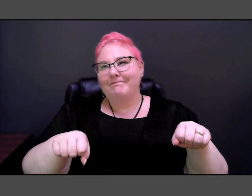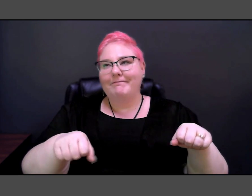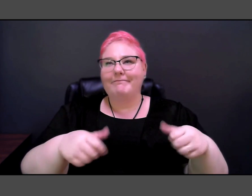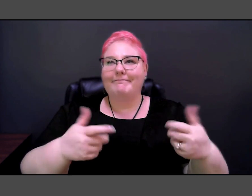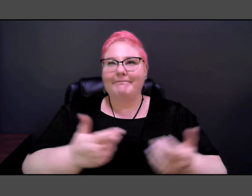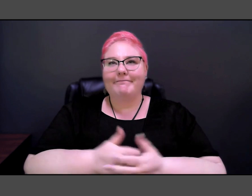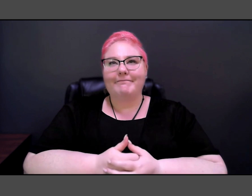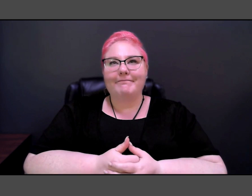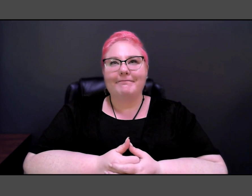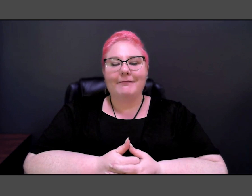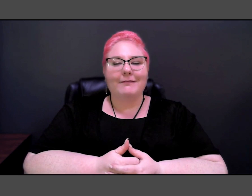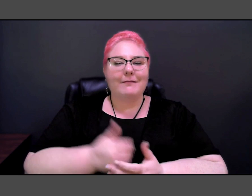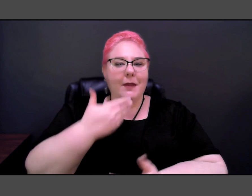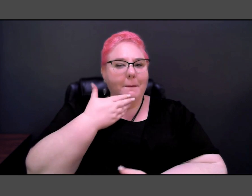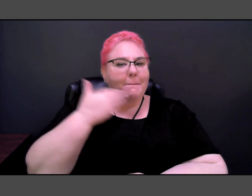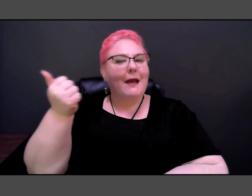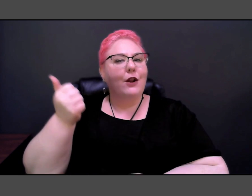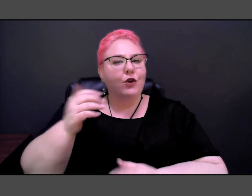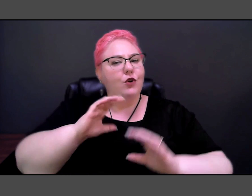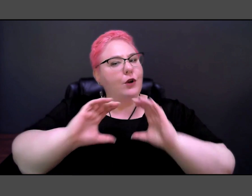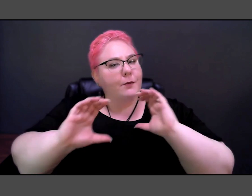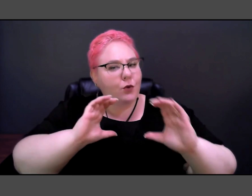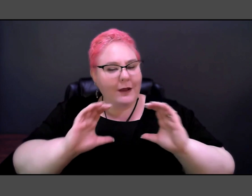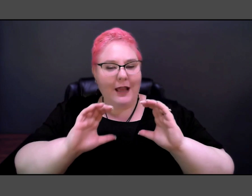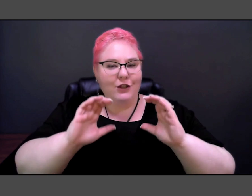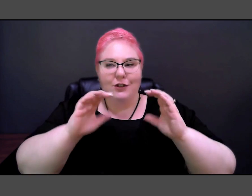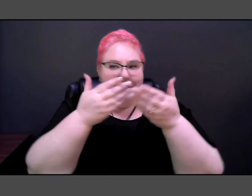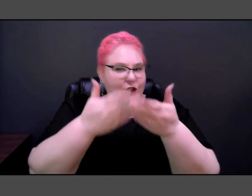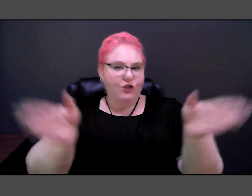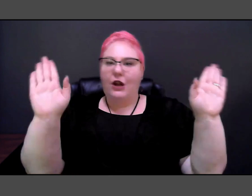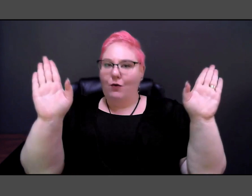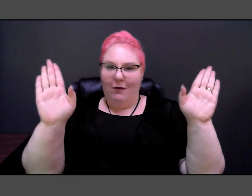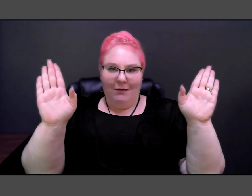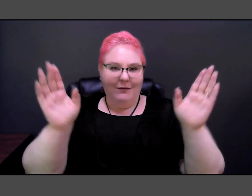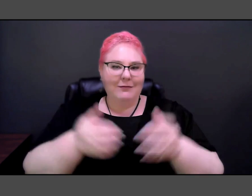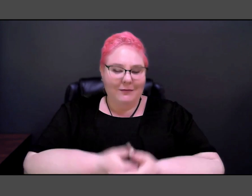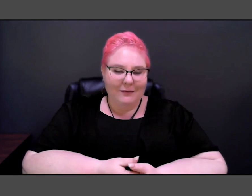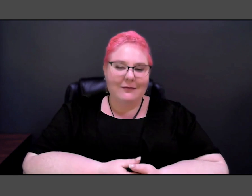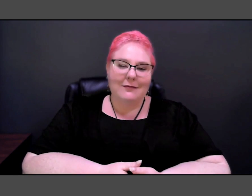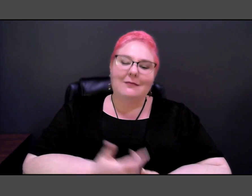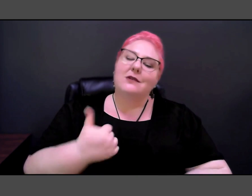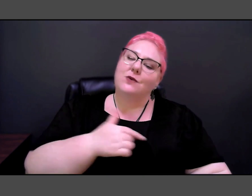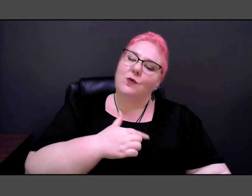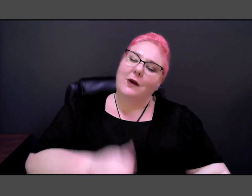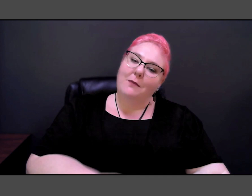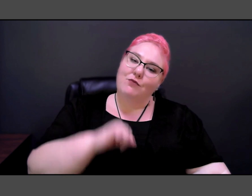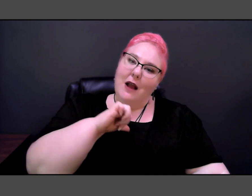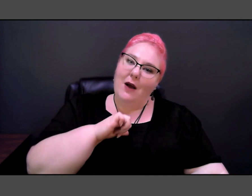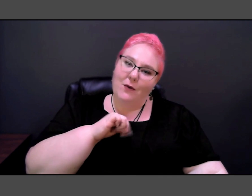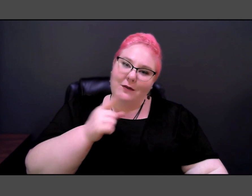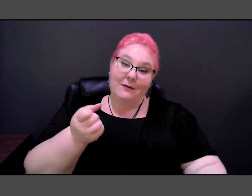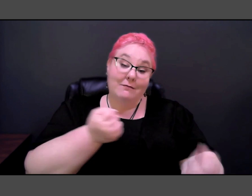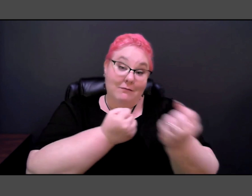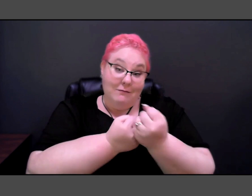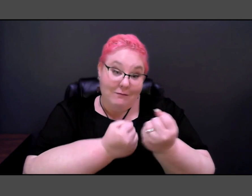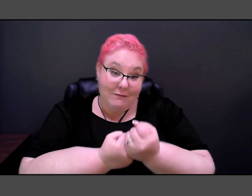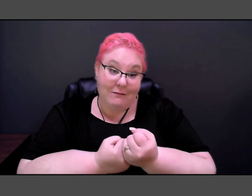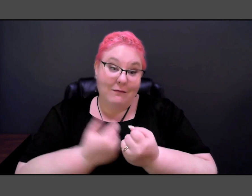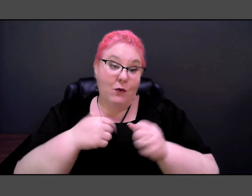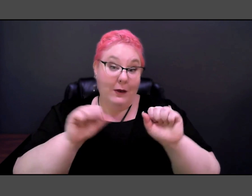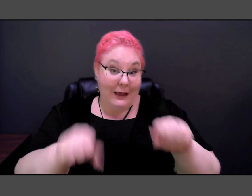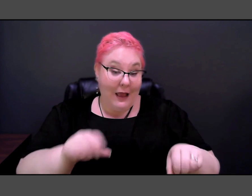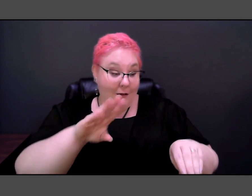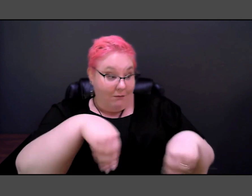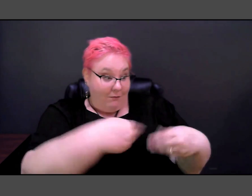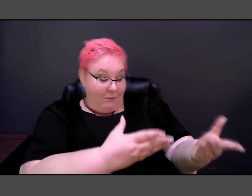better communications all around. So we're proud of the support that we've been able to give tribes, and we just hope that we